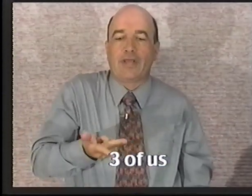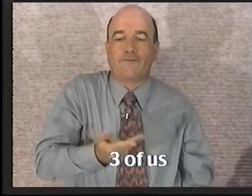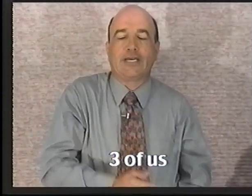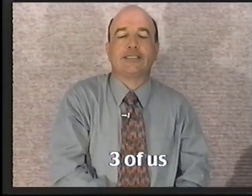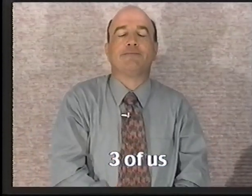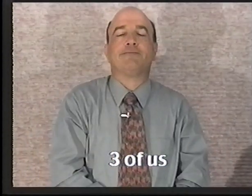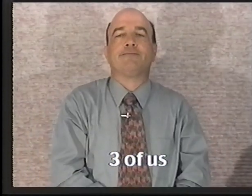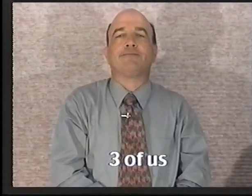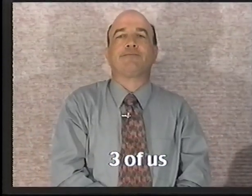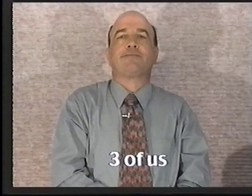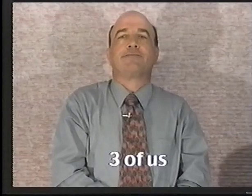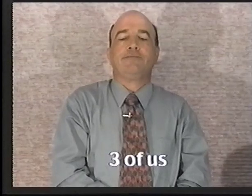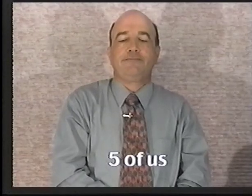us.